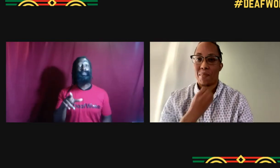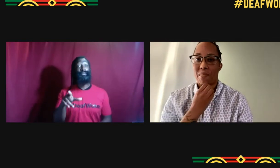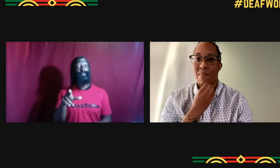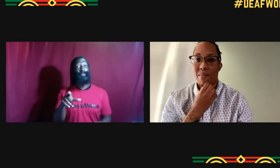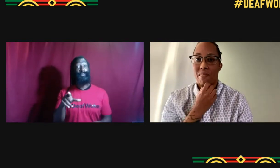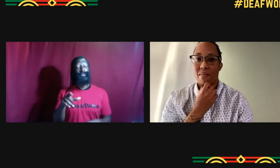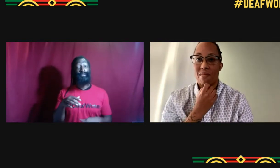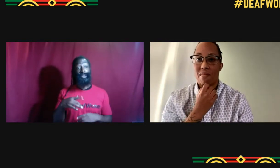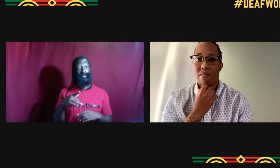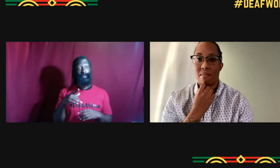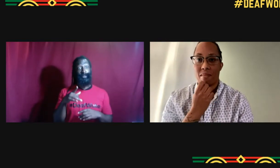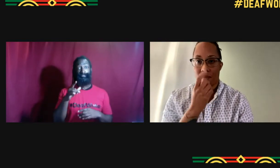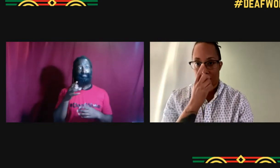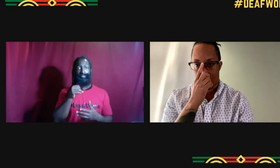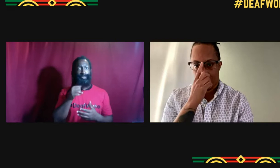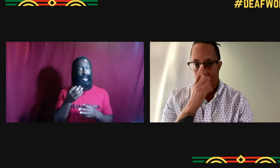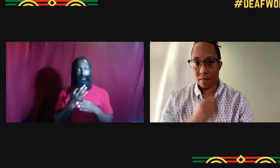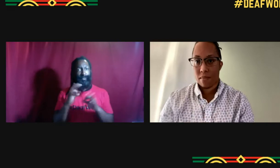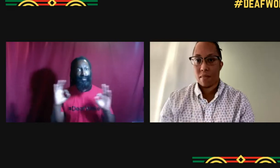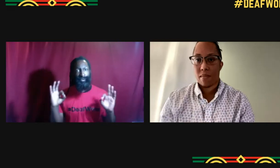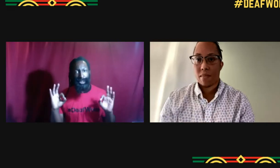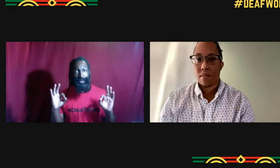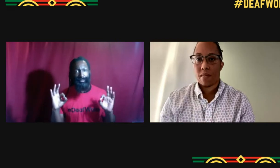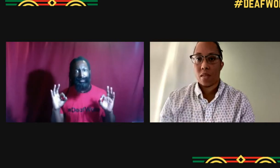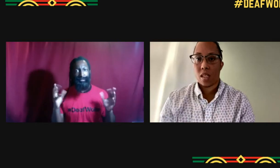me. Sure.